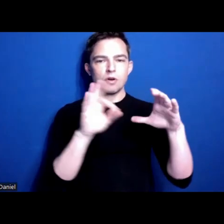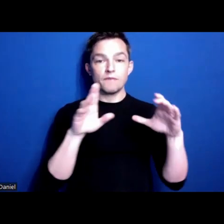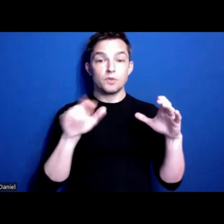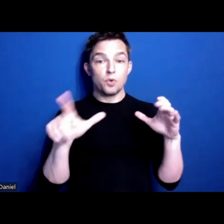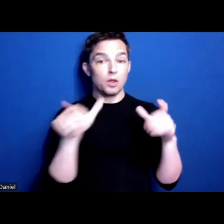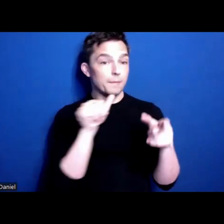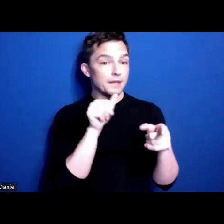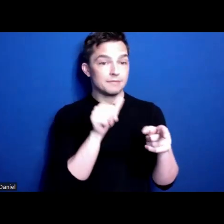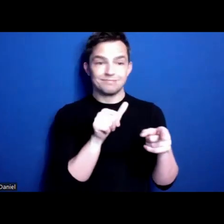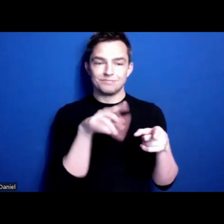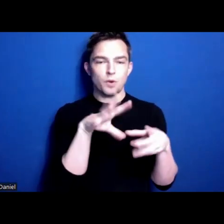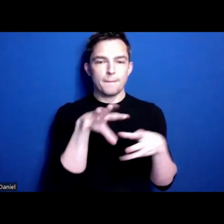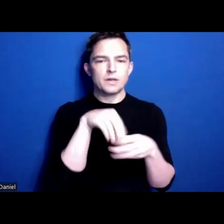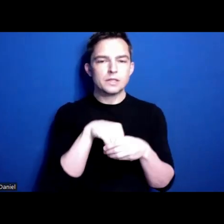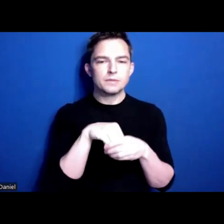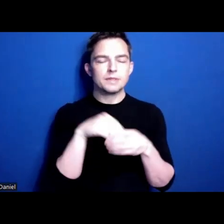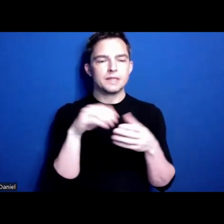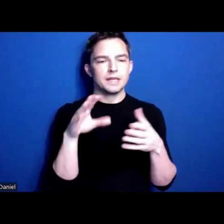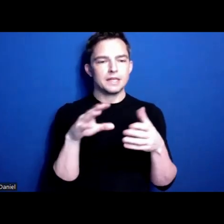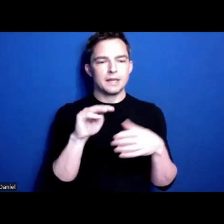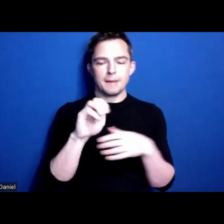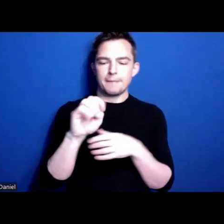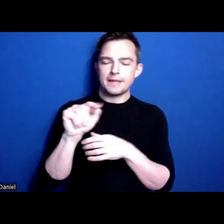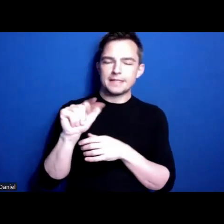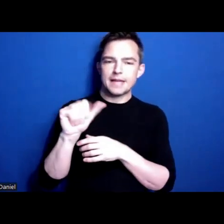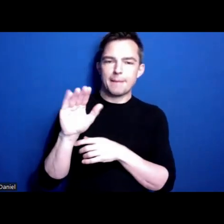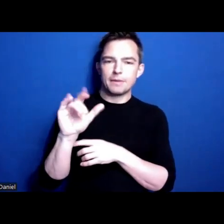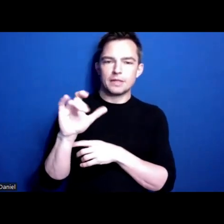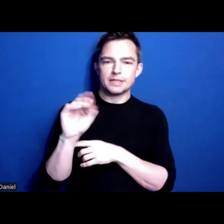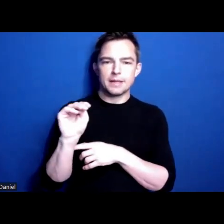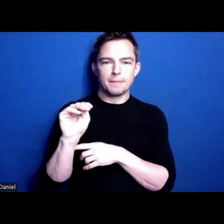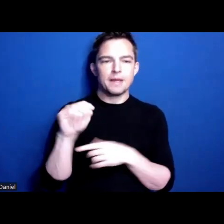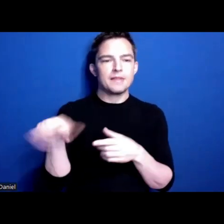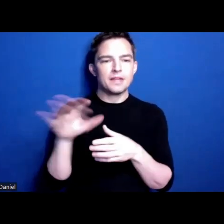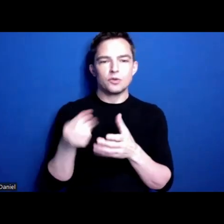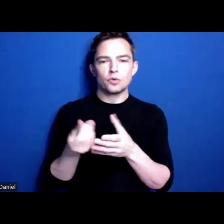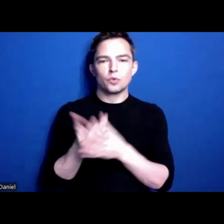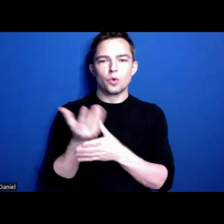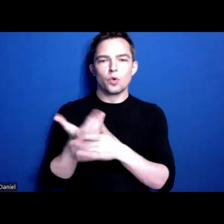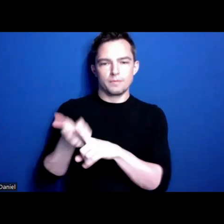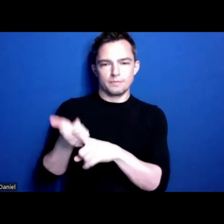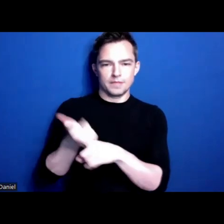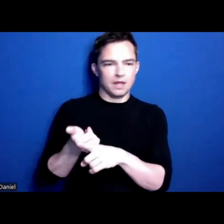not participate in metabolism and do not grow themselves.